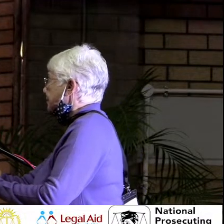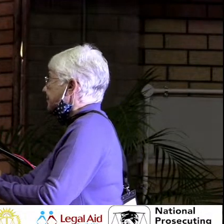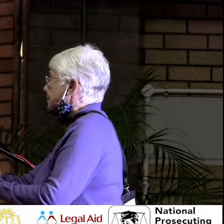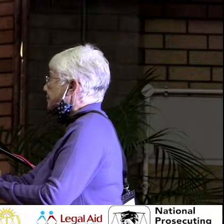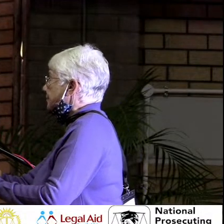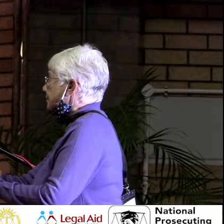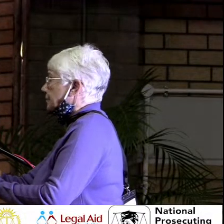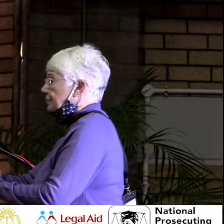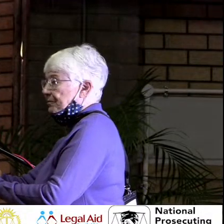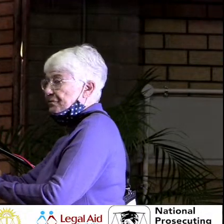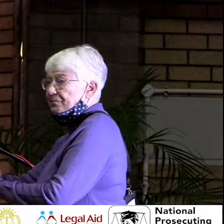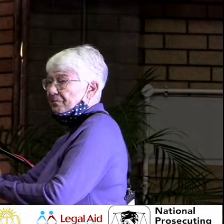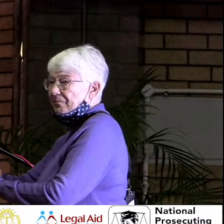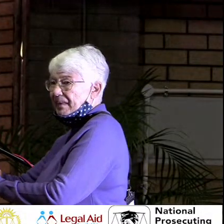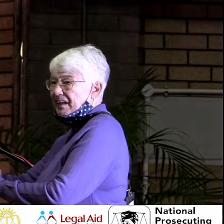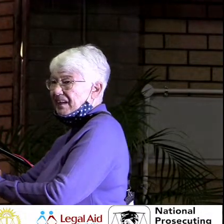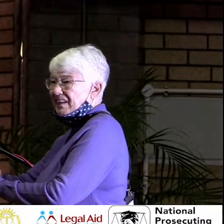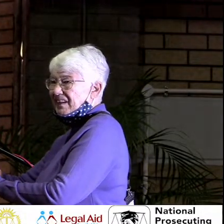Number 2.